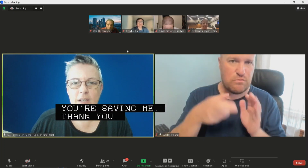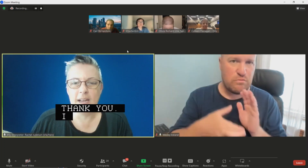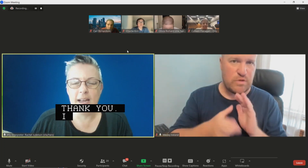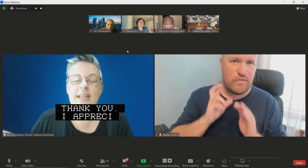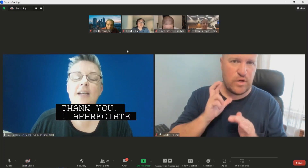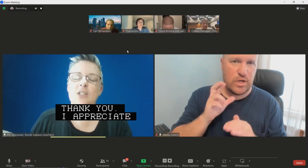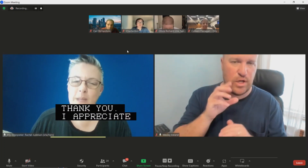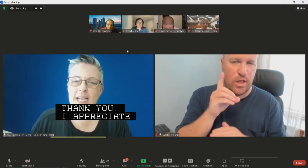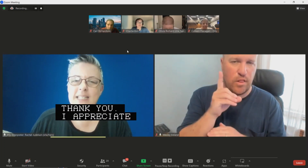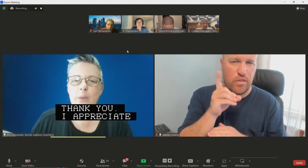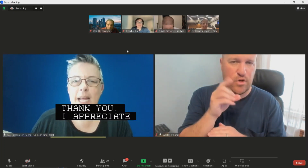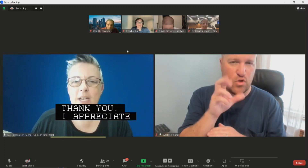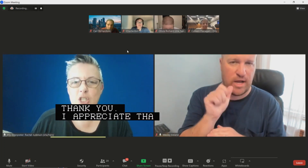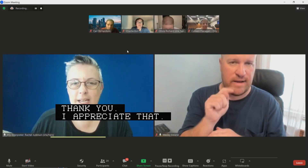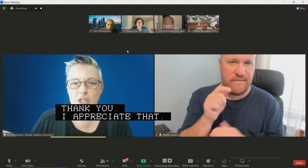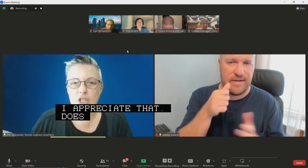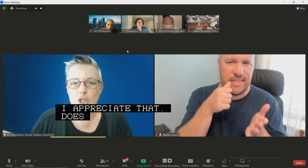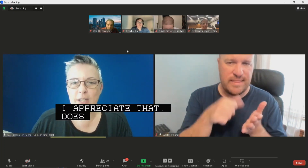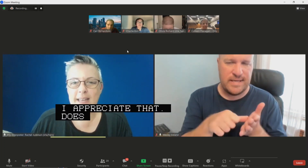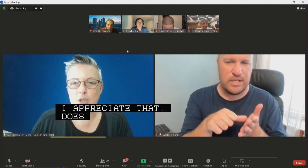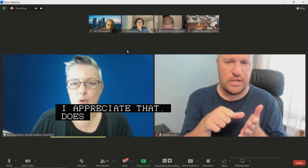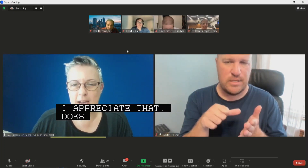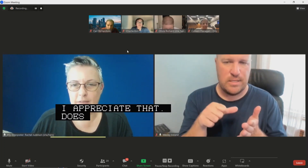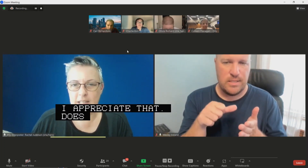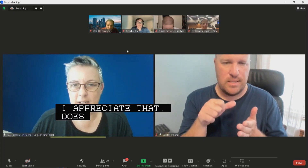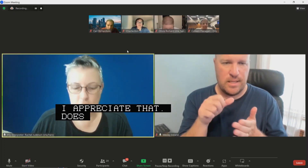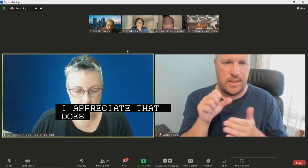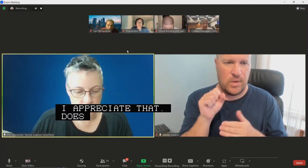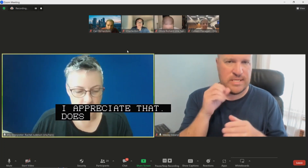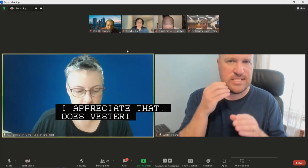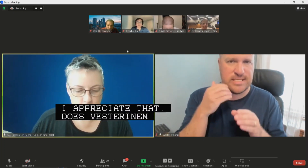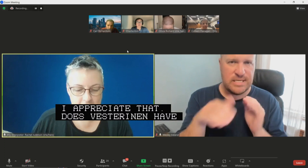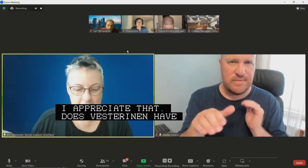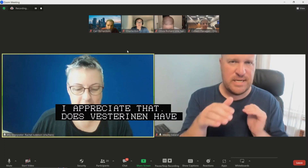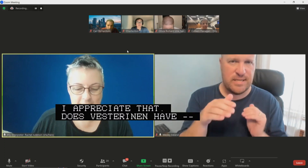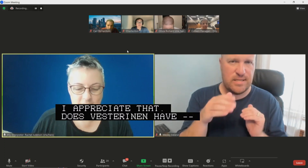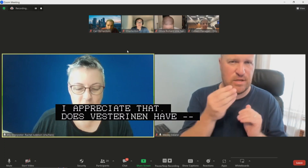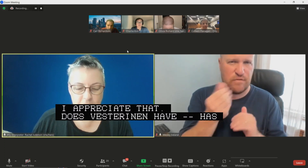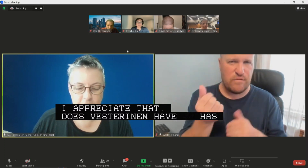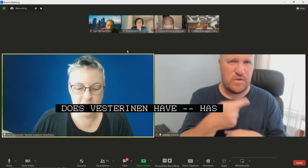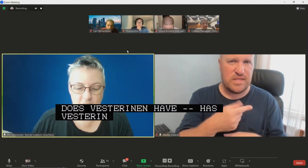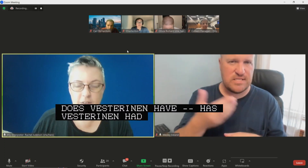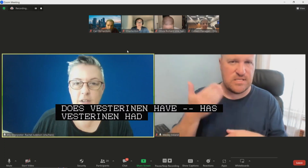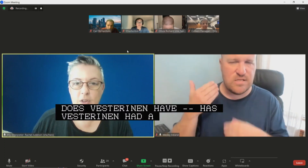have, has anyone had a chance to look at that draft letter? Or again,